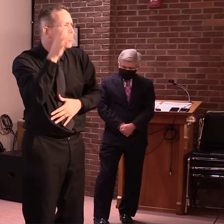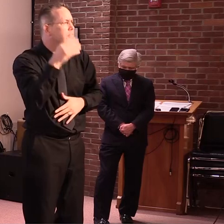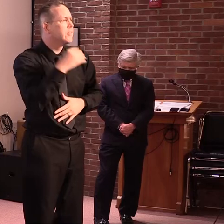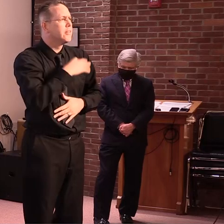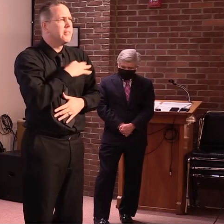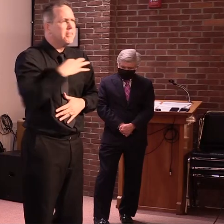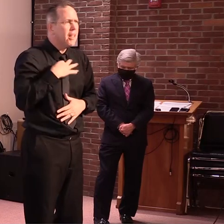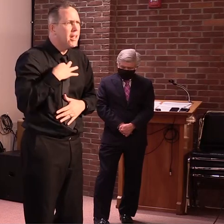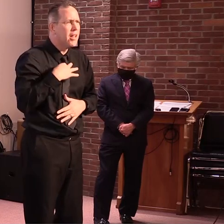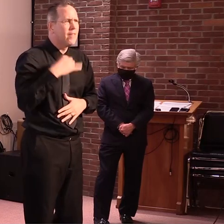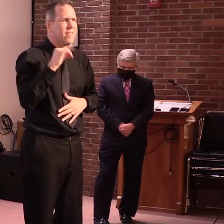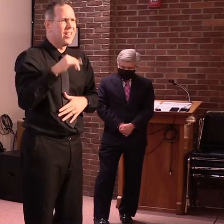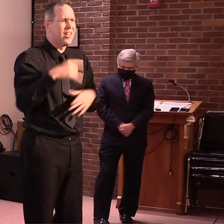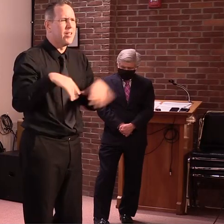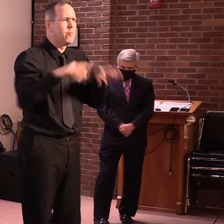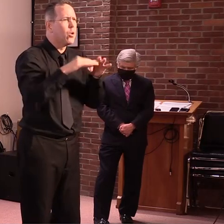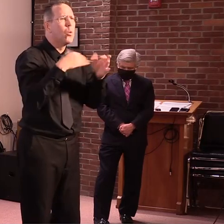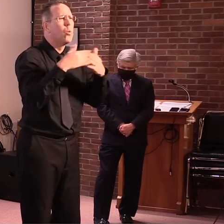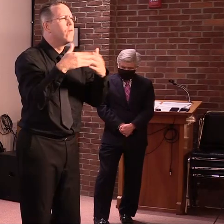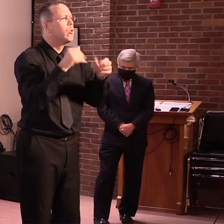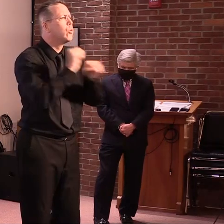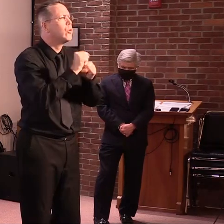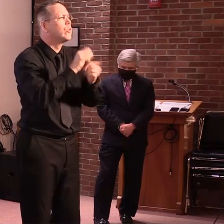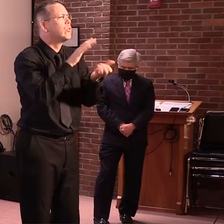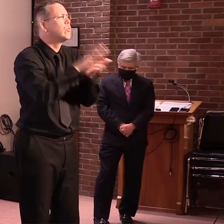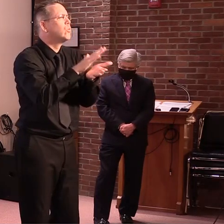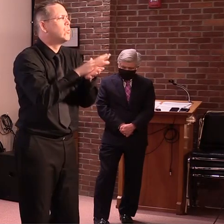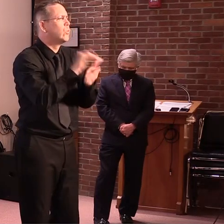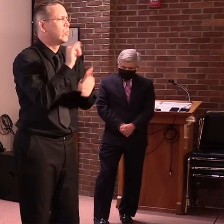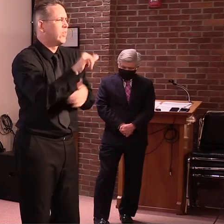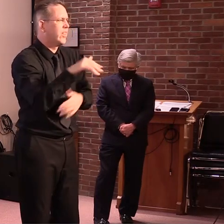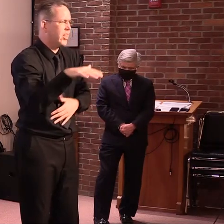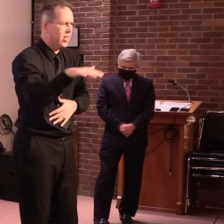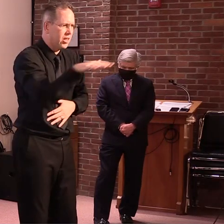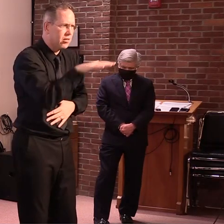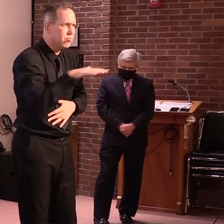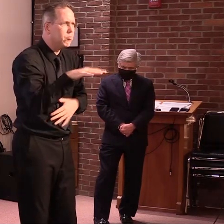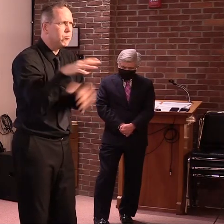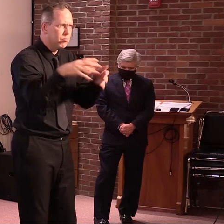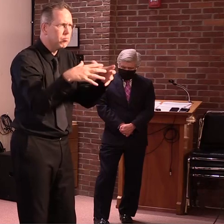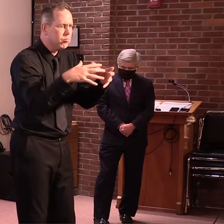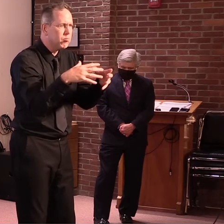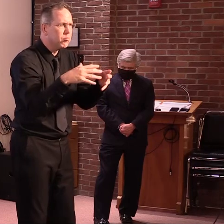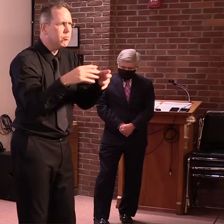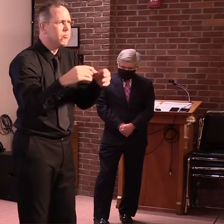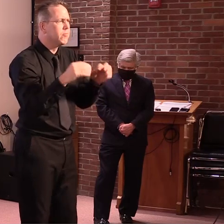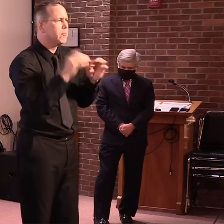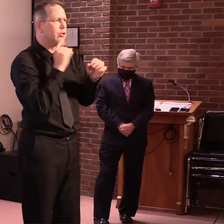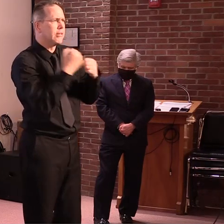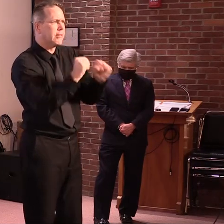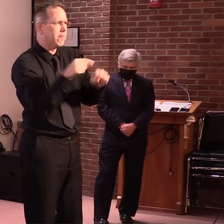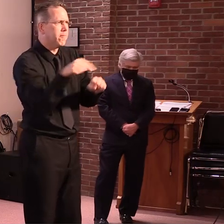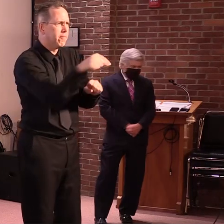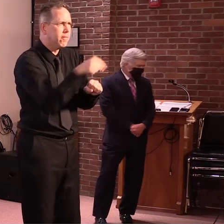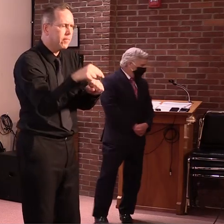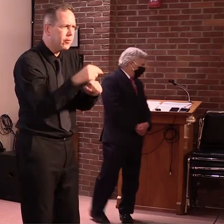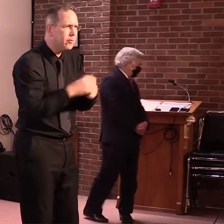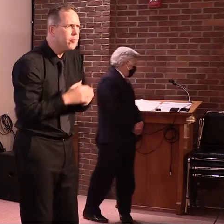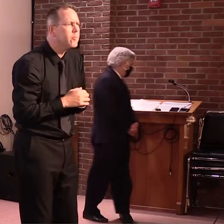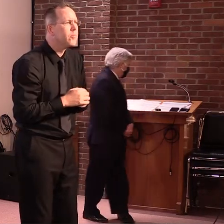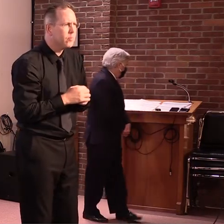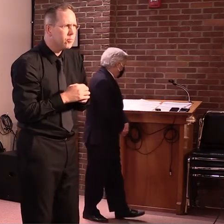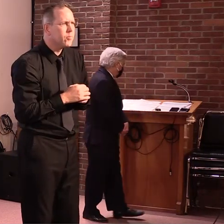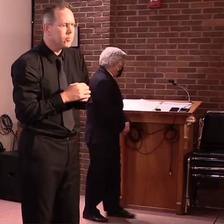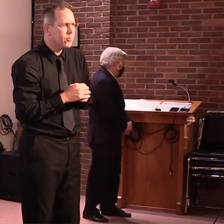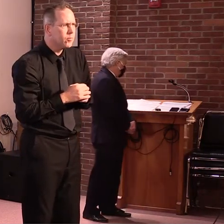teachers, staff, and anyone else working in schools, and find ways to make the school day as normal as possible. That